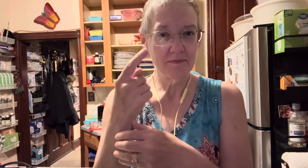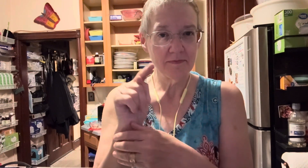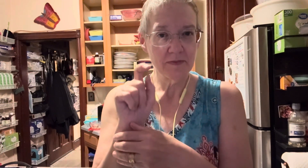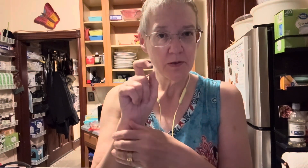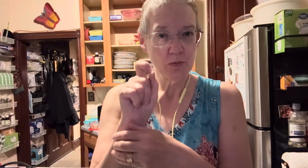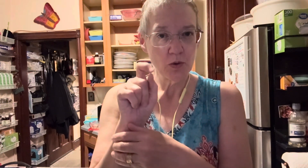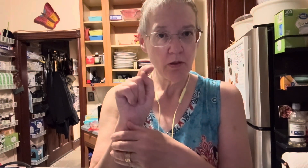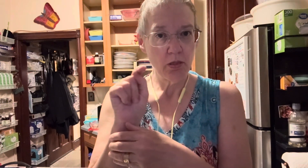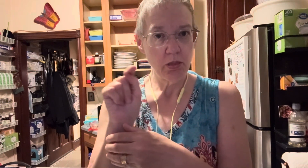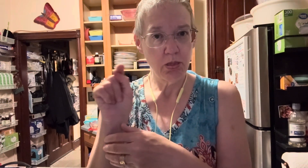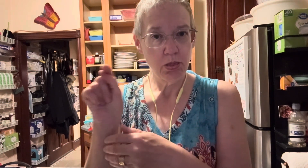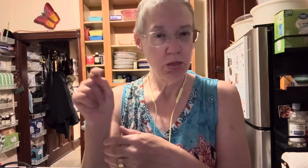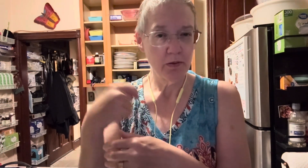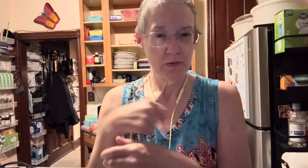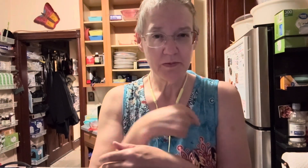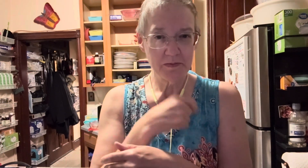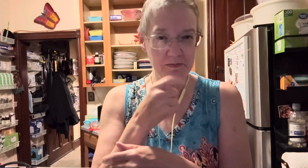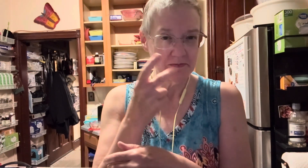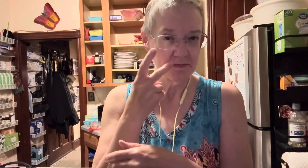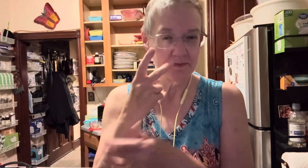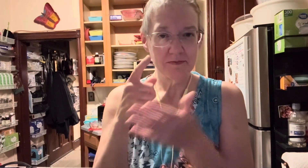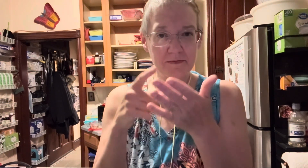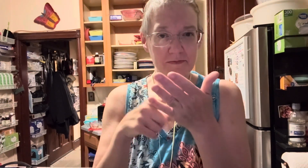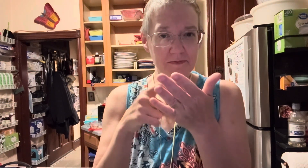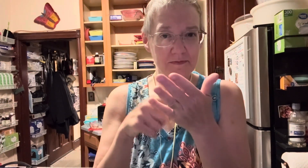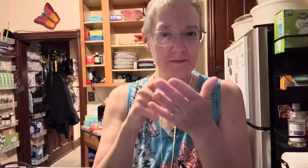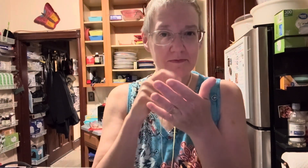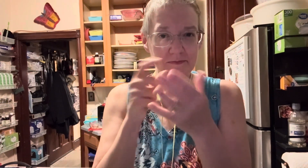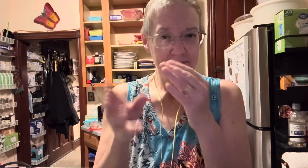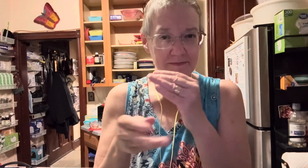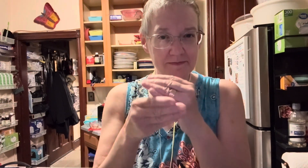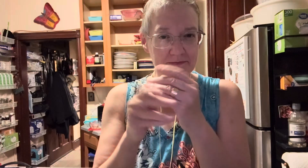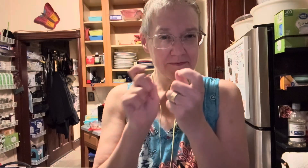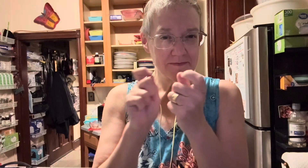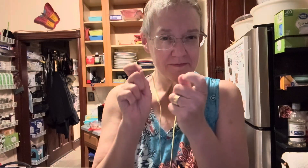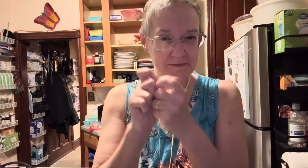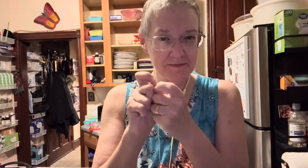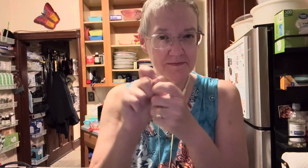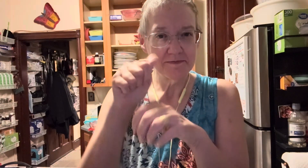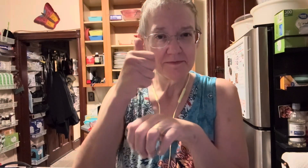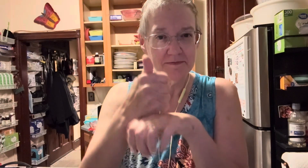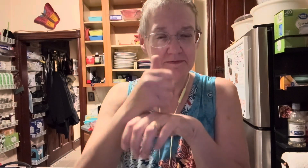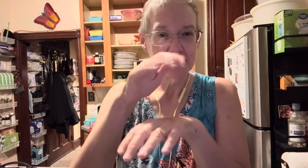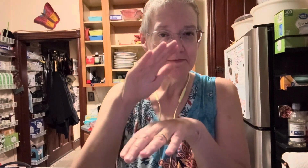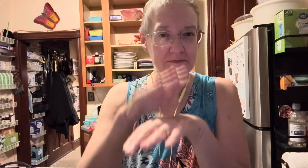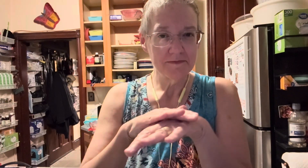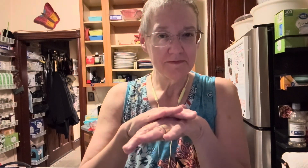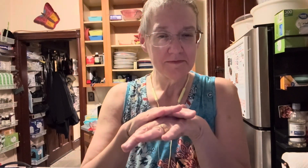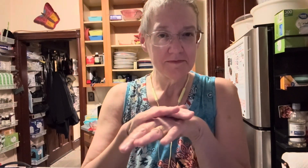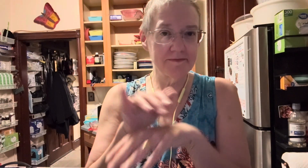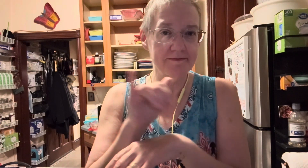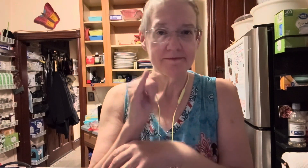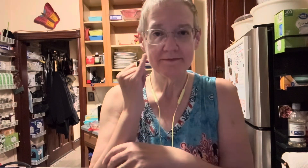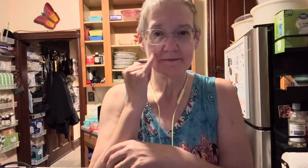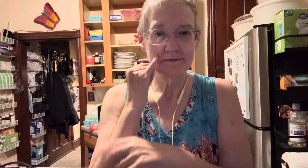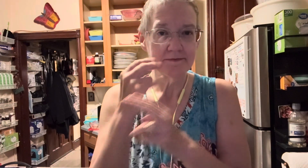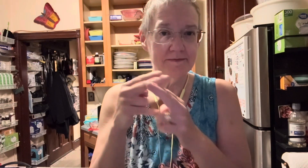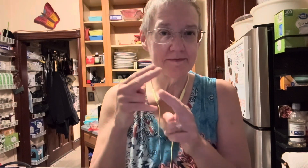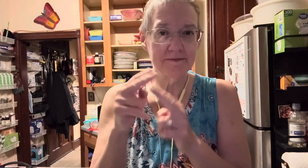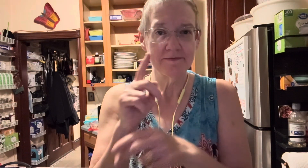you multiply how many servings you're going to use. So suppose 1 egg is 0.59, then they'll know